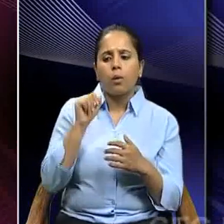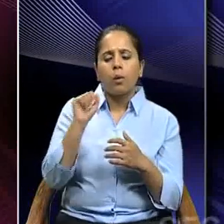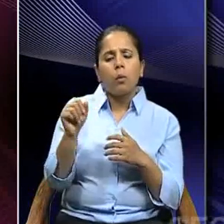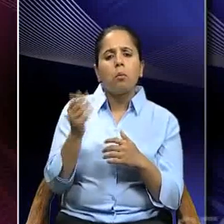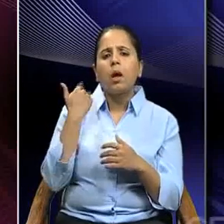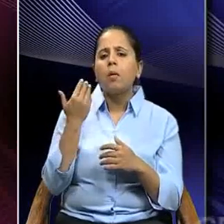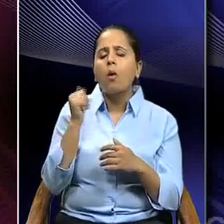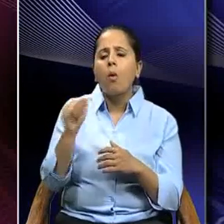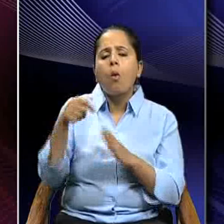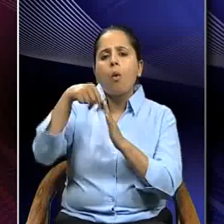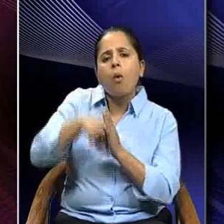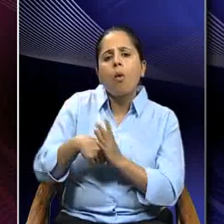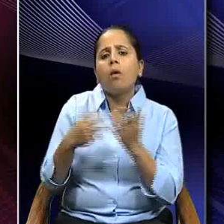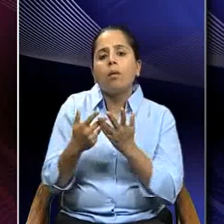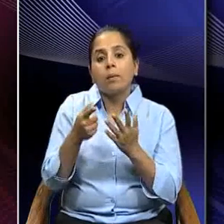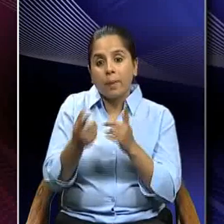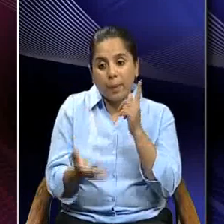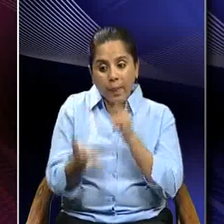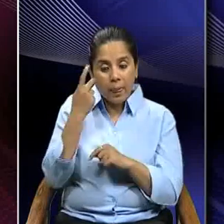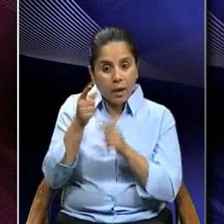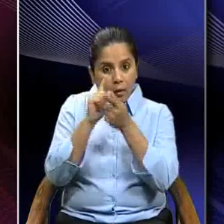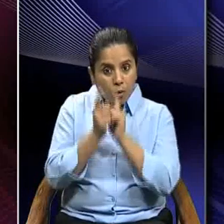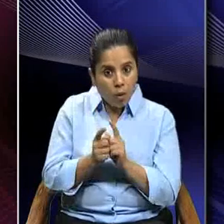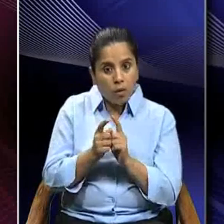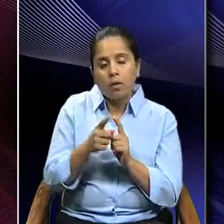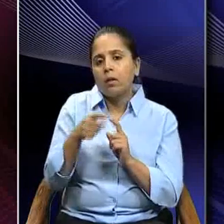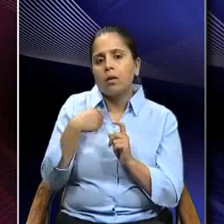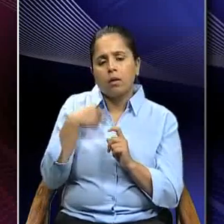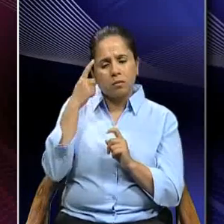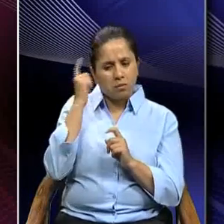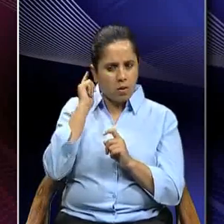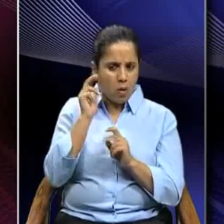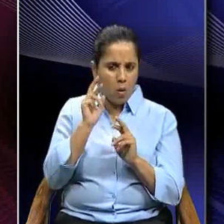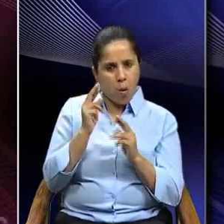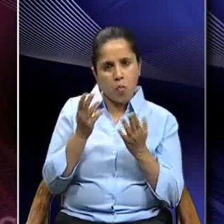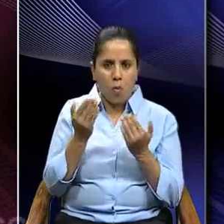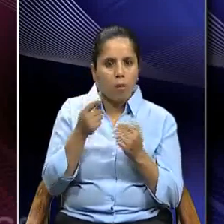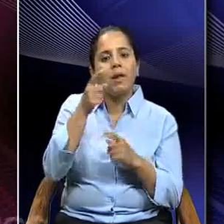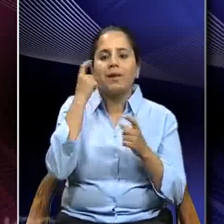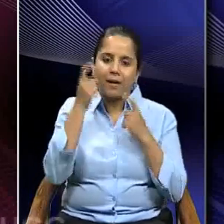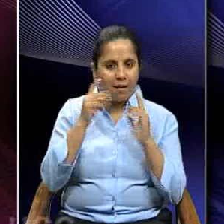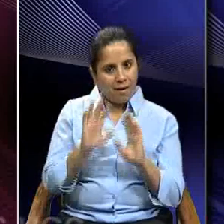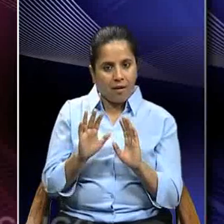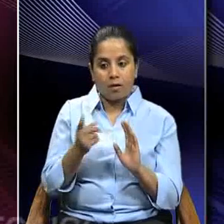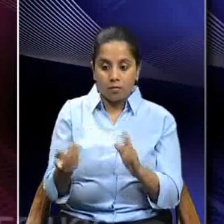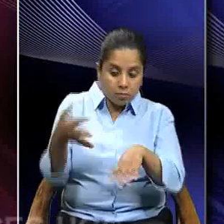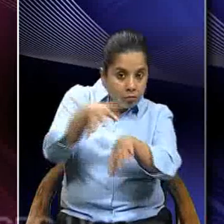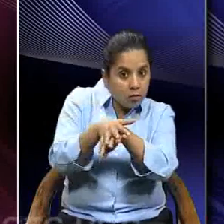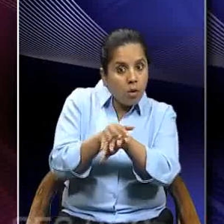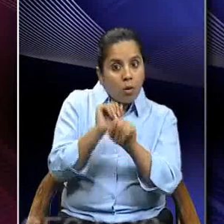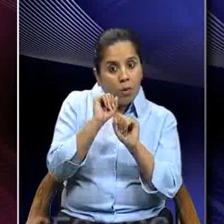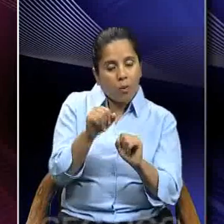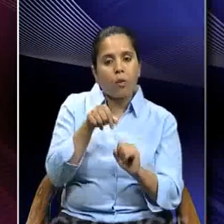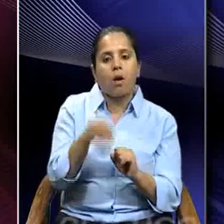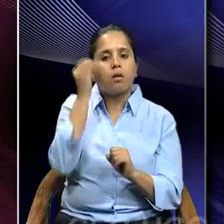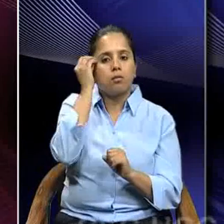cause? And while finding that logic, we do apply our intuition. And when we combine these two, it becomes our